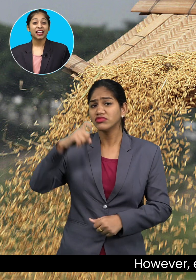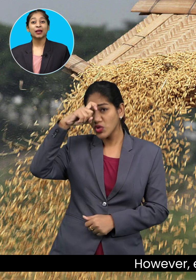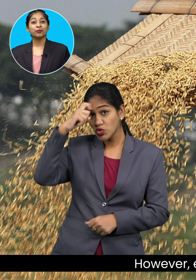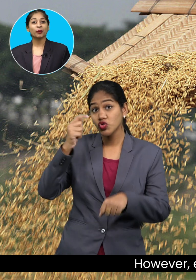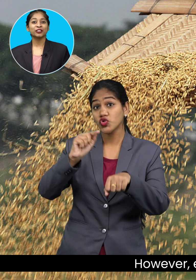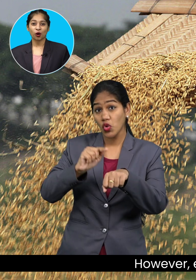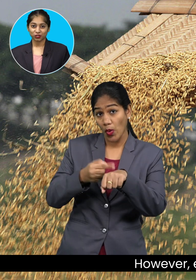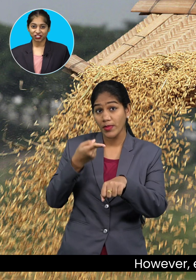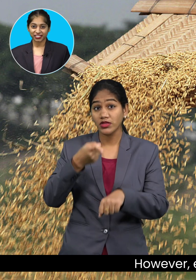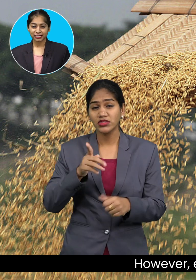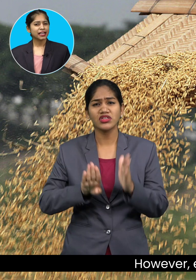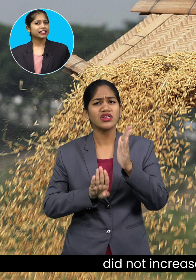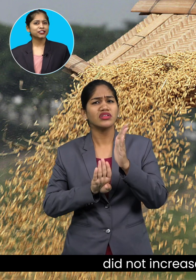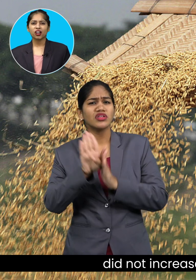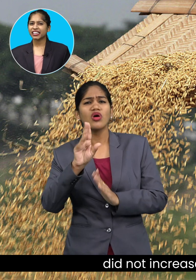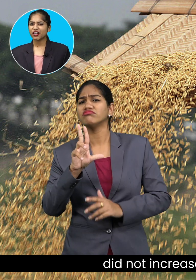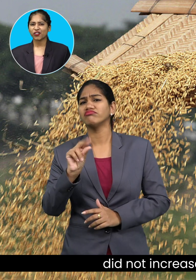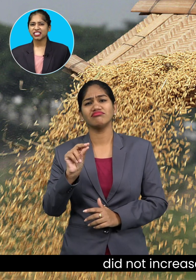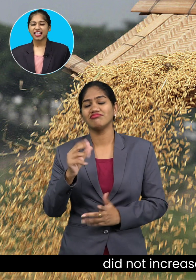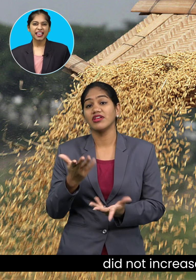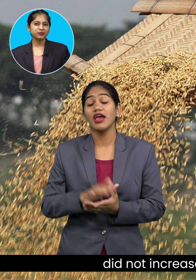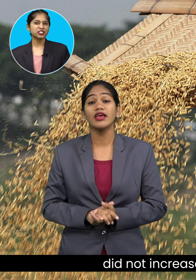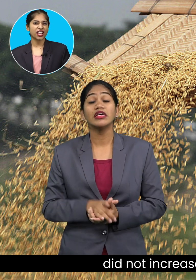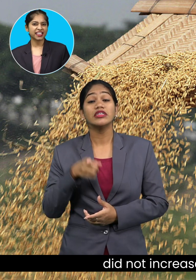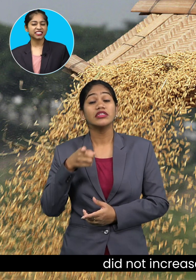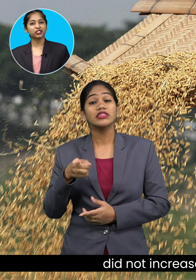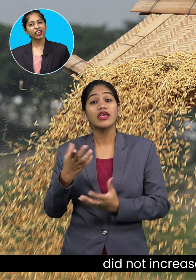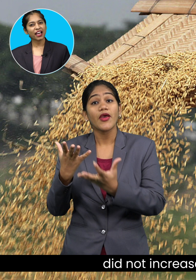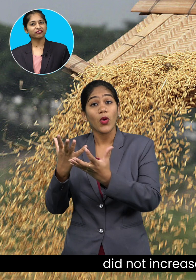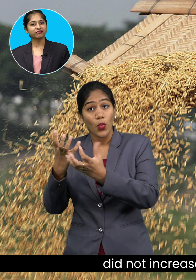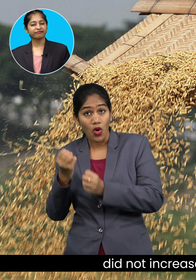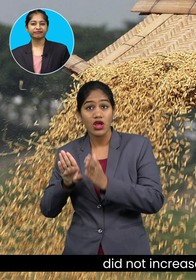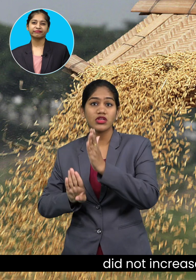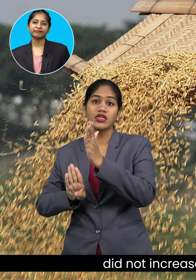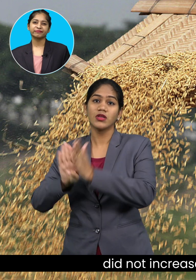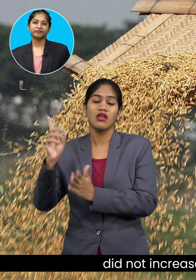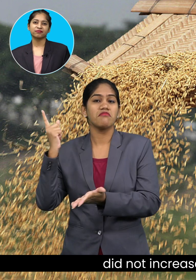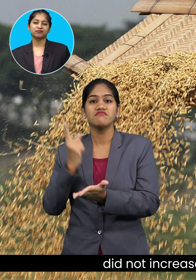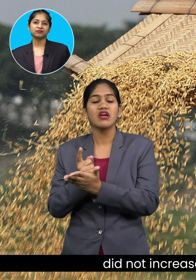However, employment opportunities did not increase as much as they should have.